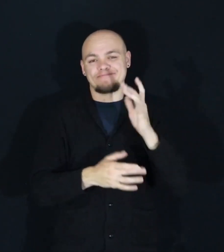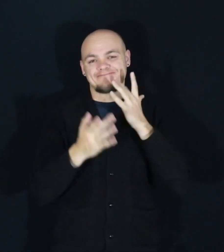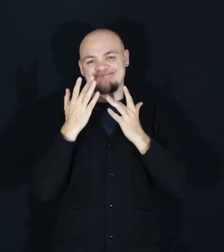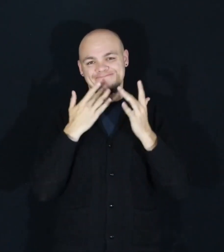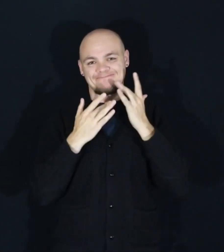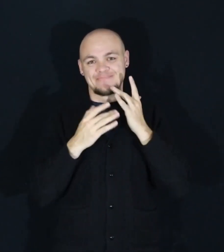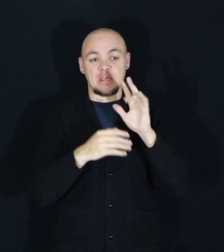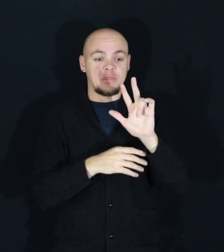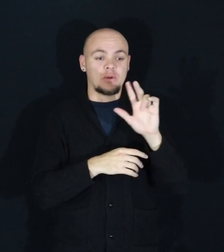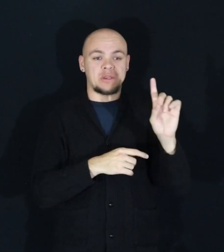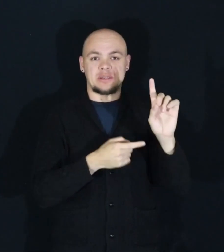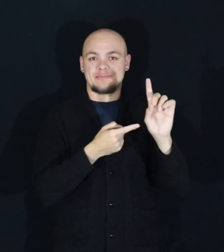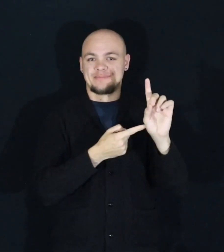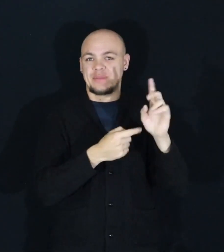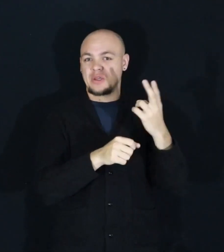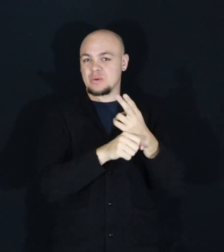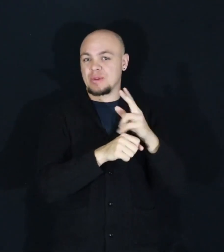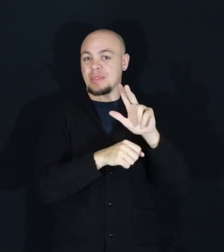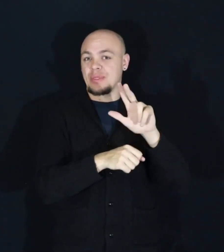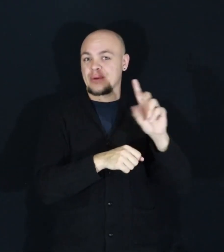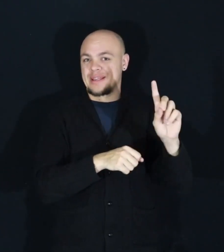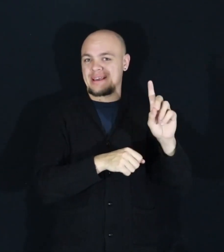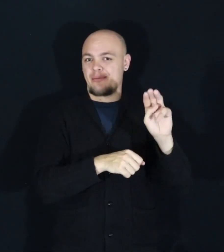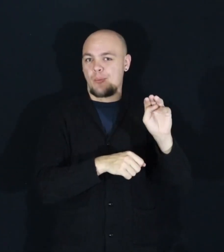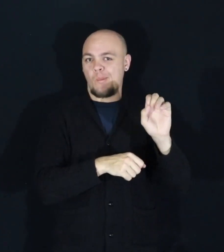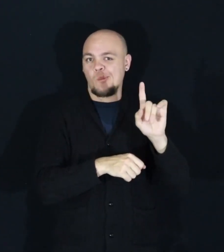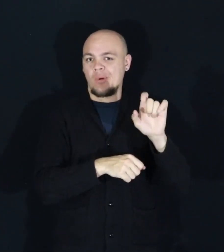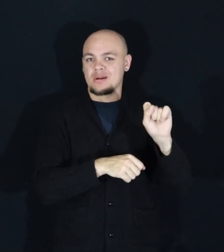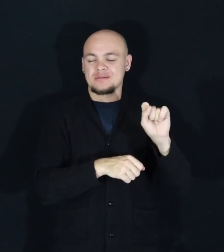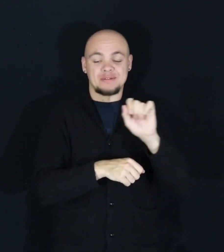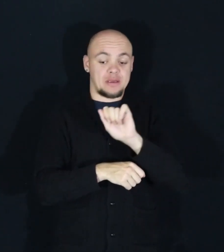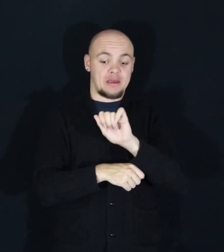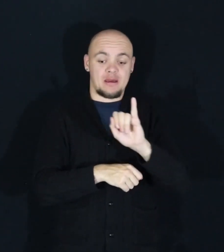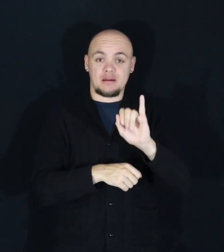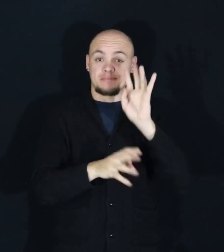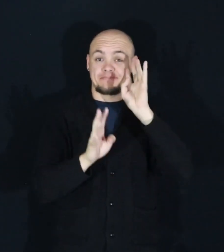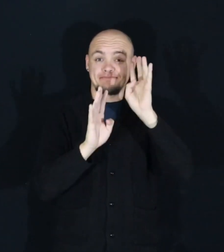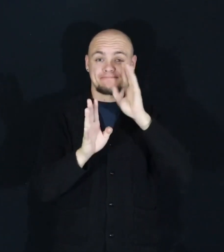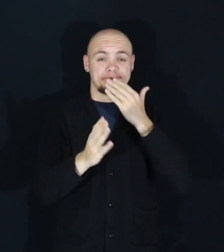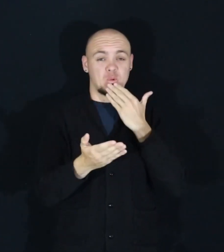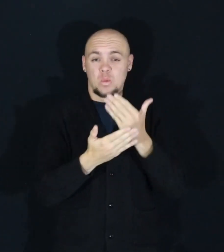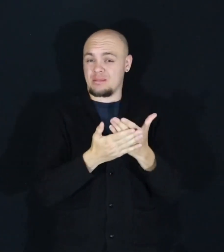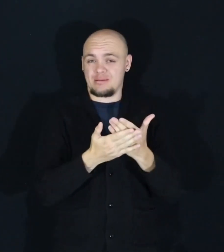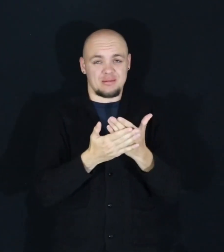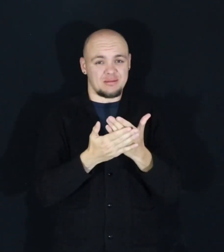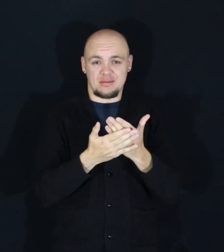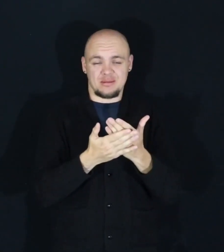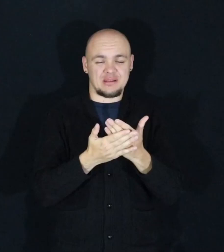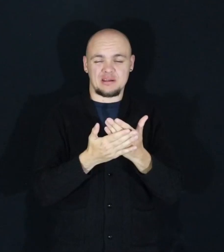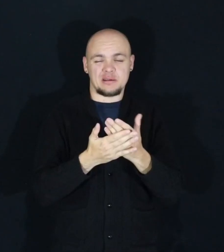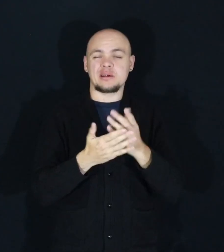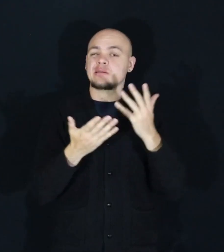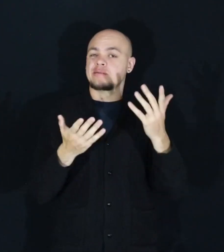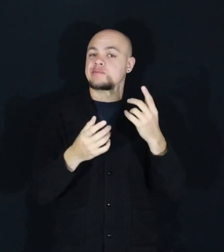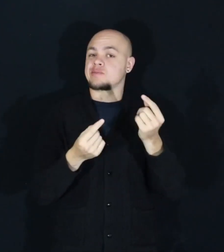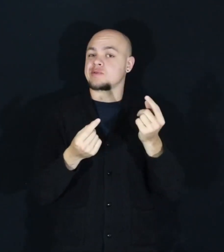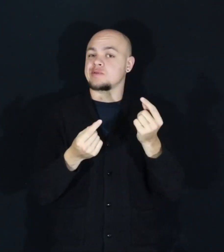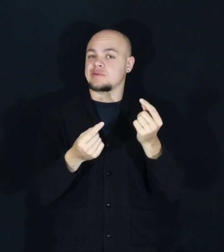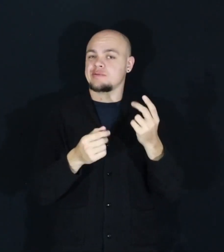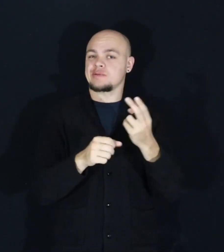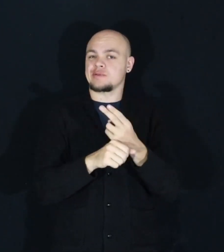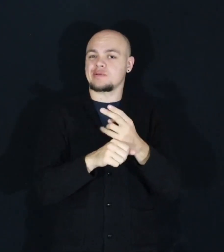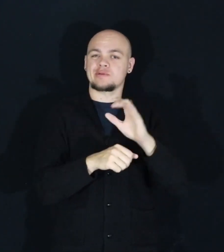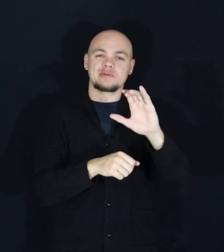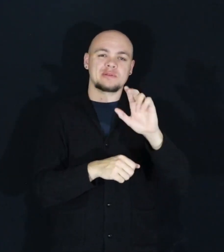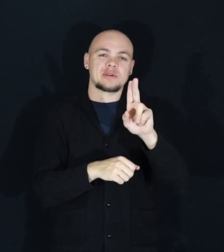3D runs on 3D models, and AI isn't very good at 3D models. So in this case, I just used cubes for my